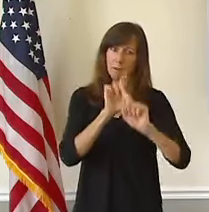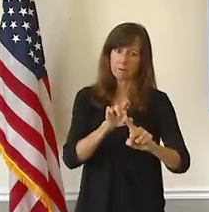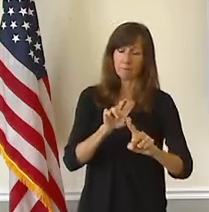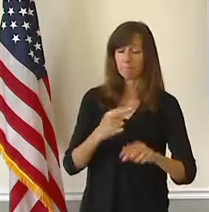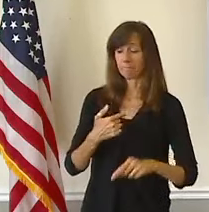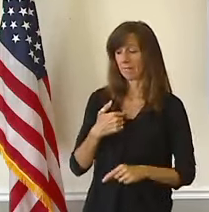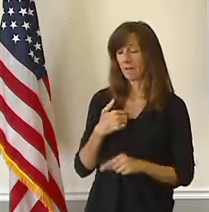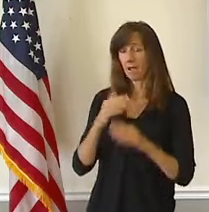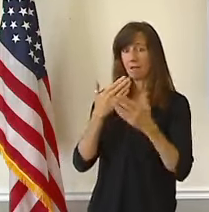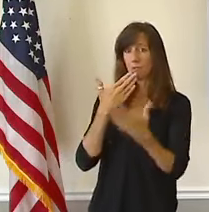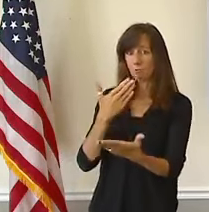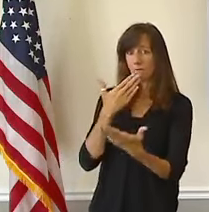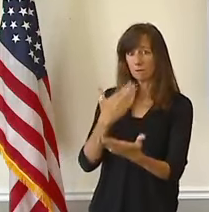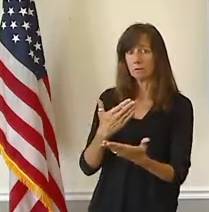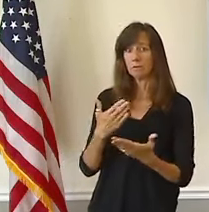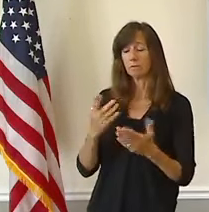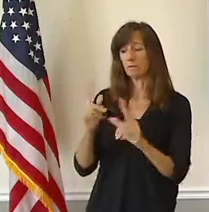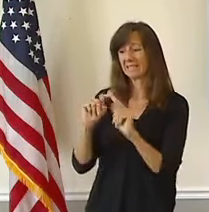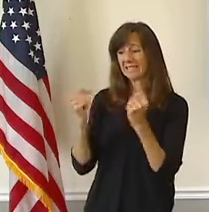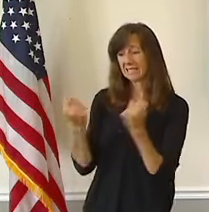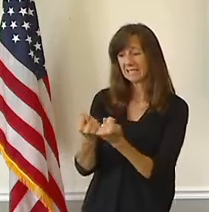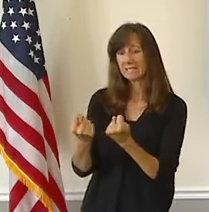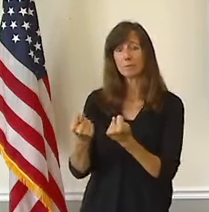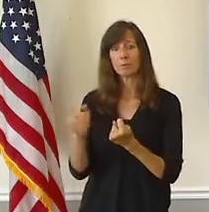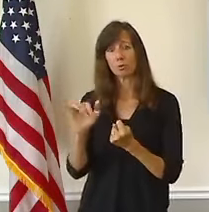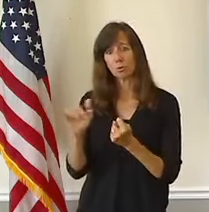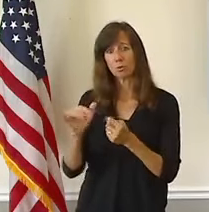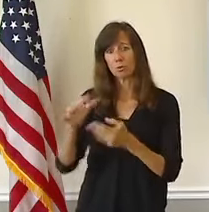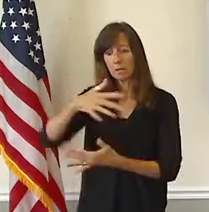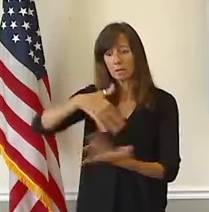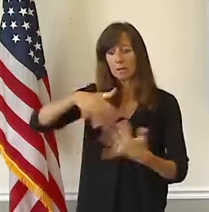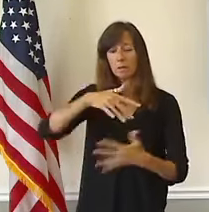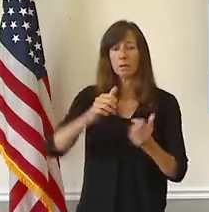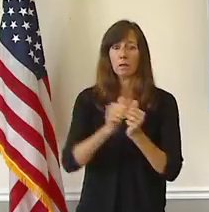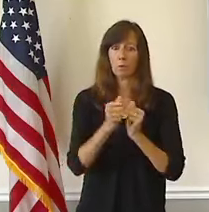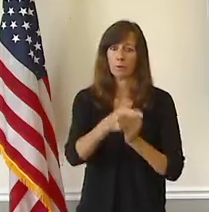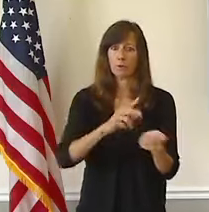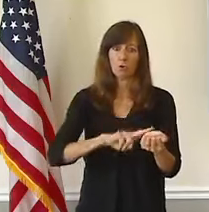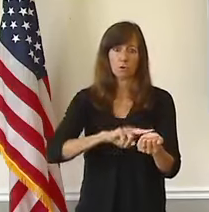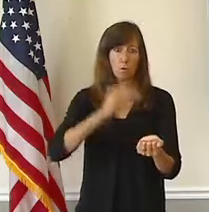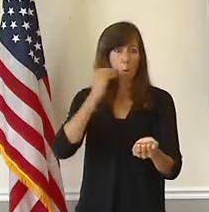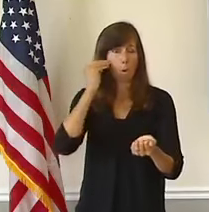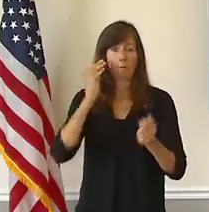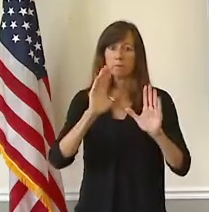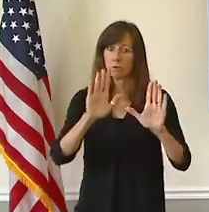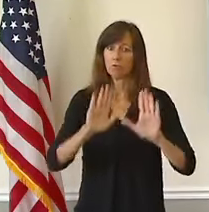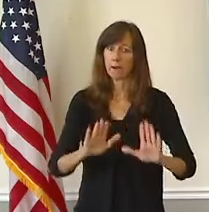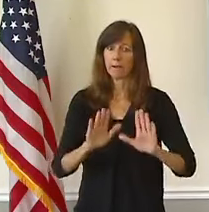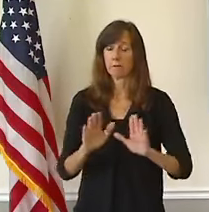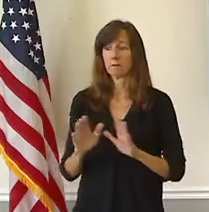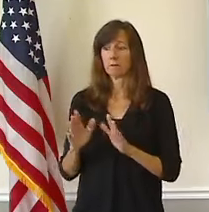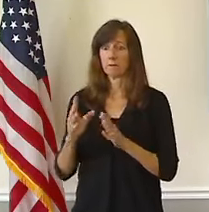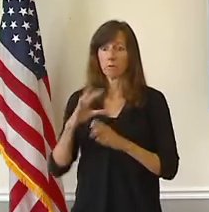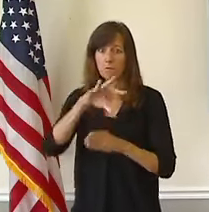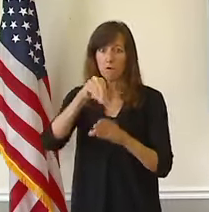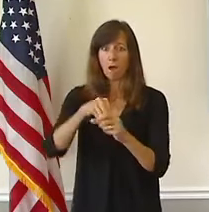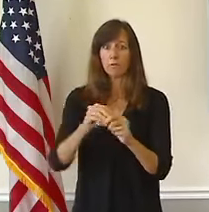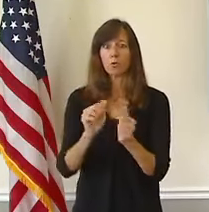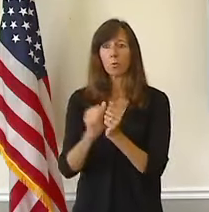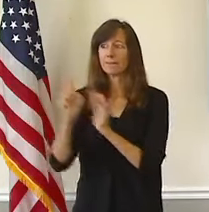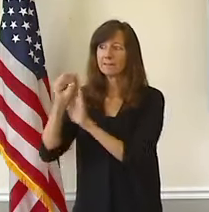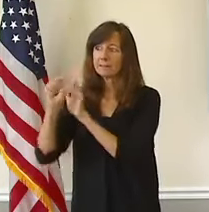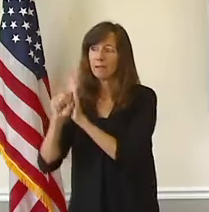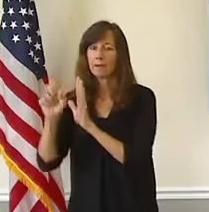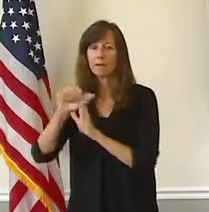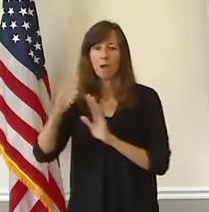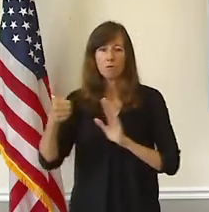the team who has been interacting with them. We were among the first in the state with Ulster and some others to do initial testing to be sure that we were